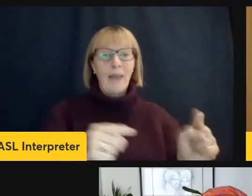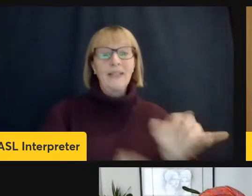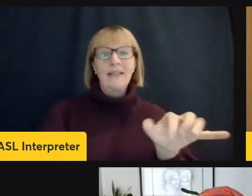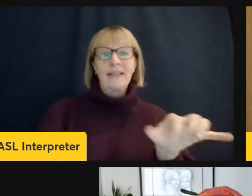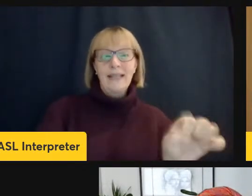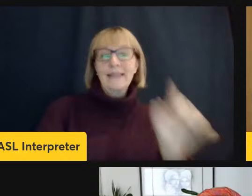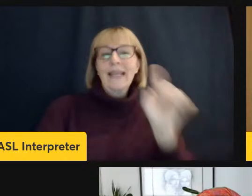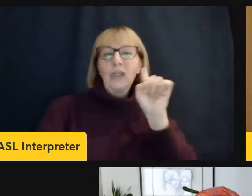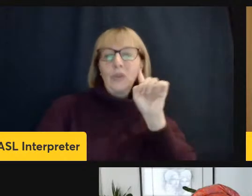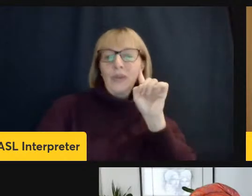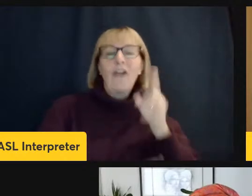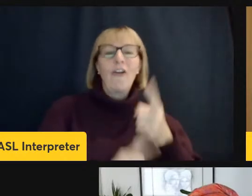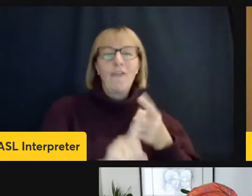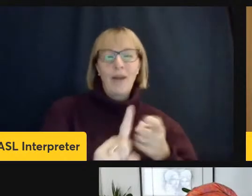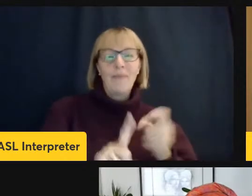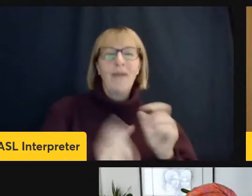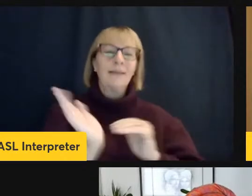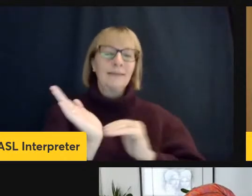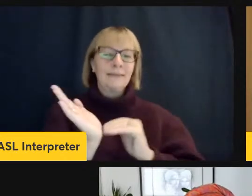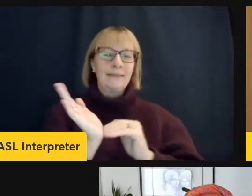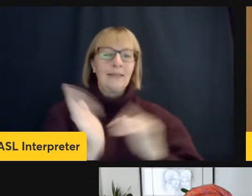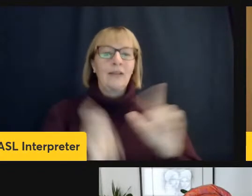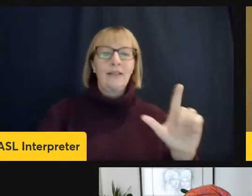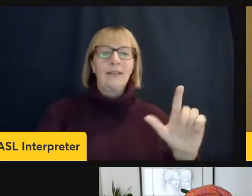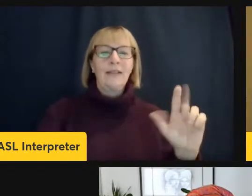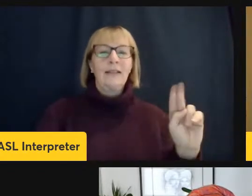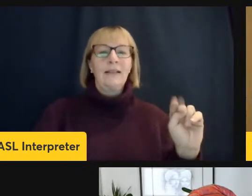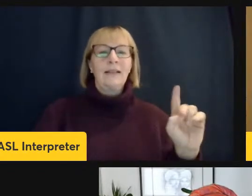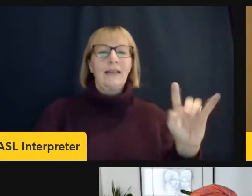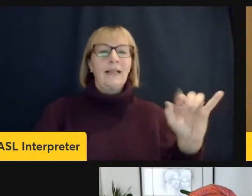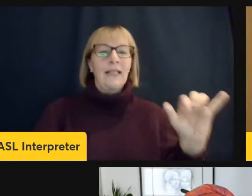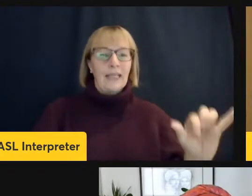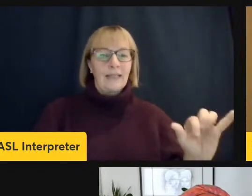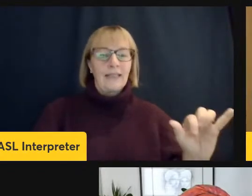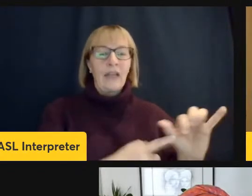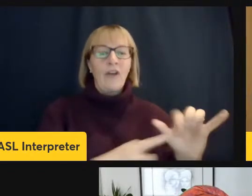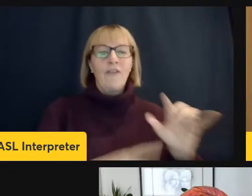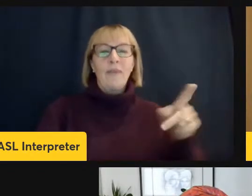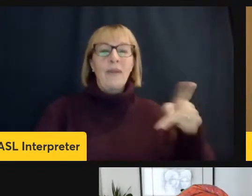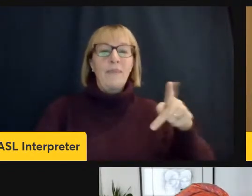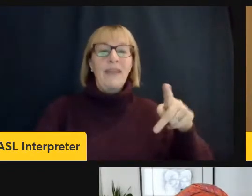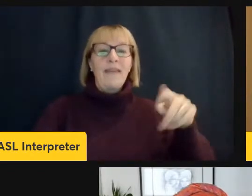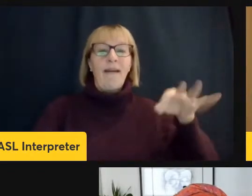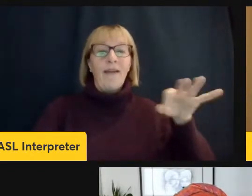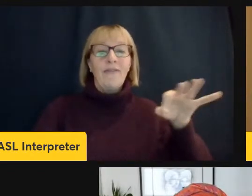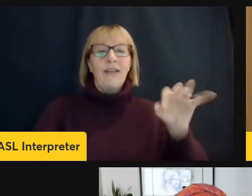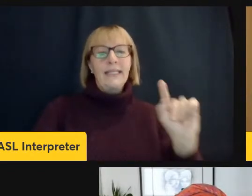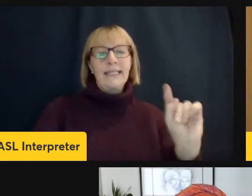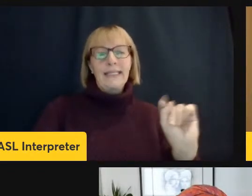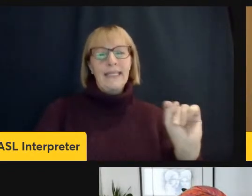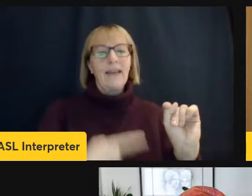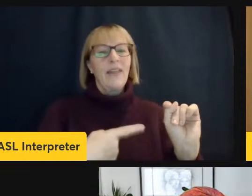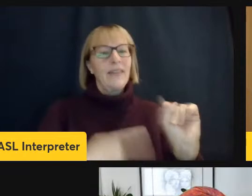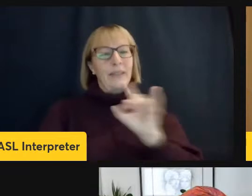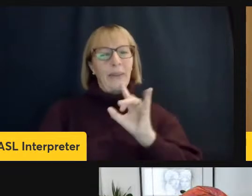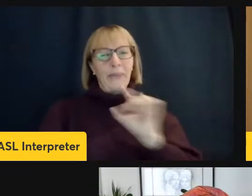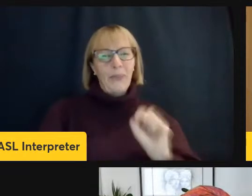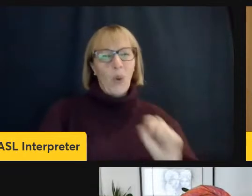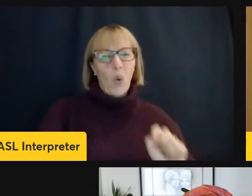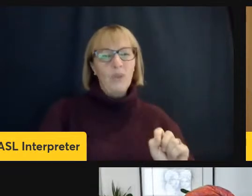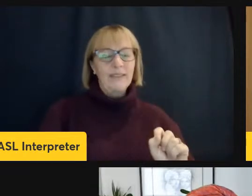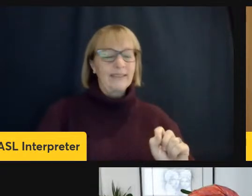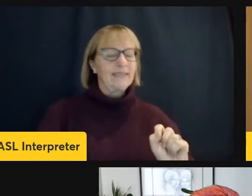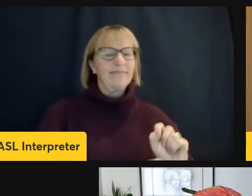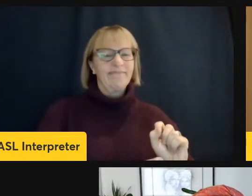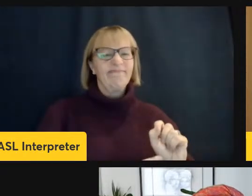hear from Dr. Lundy, particularly when it comes to pulmonary lung function. This has been with us. It's one of the oldest forms of race correction